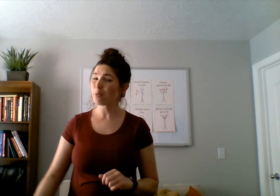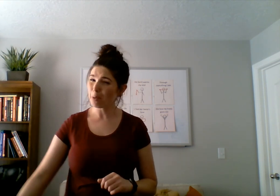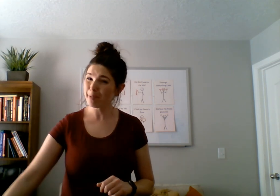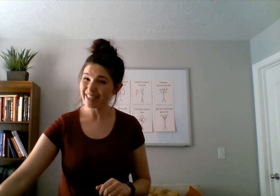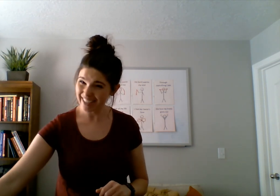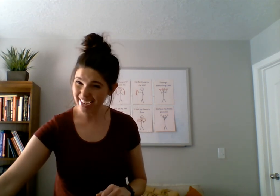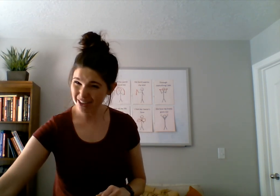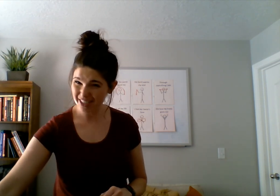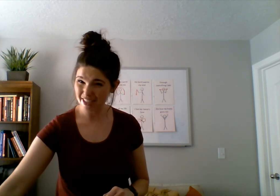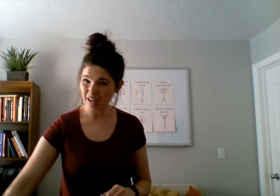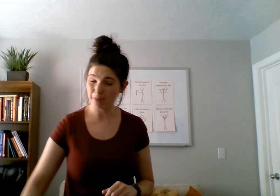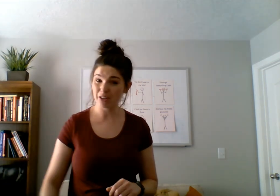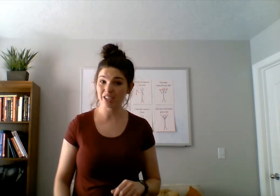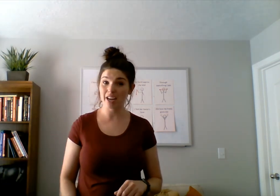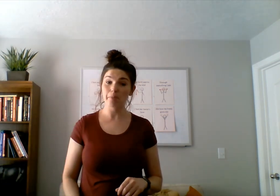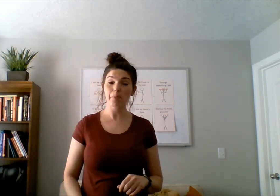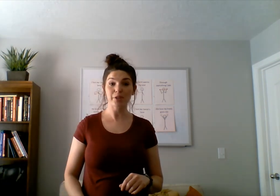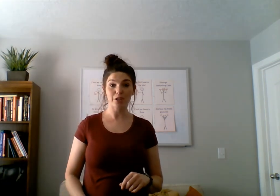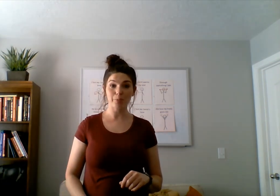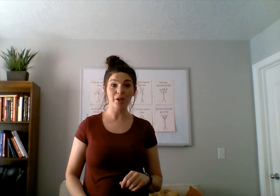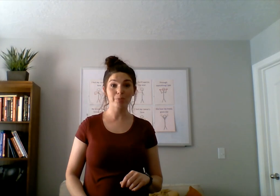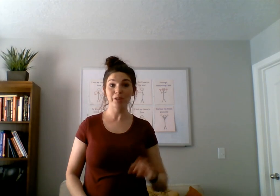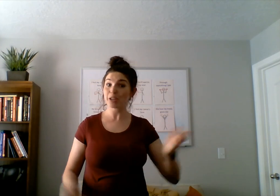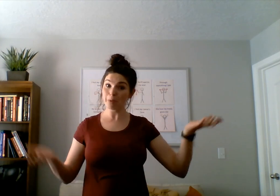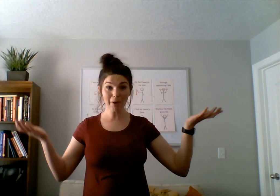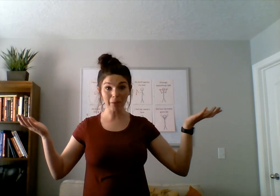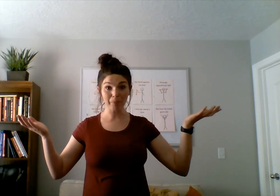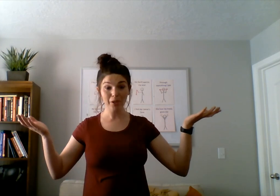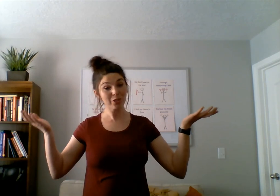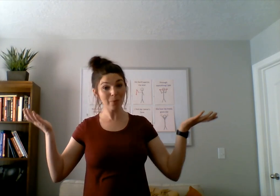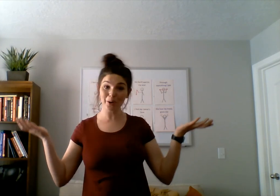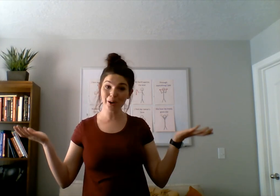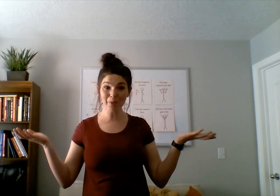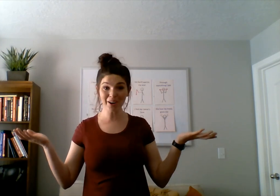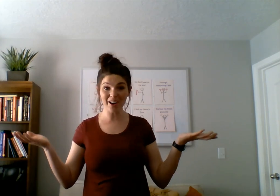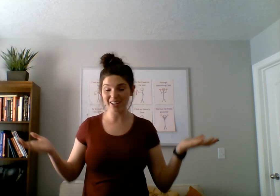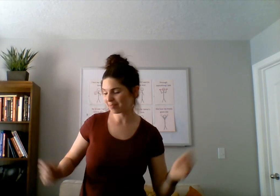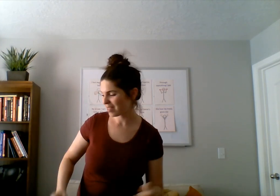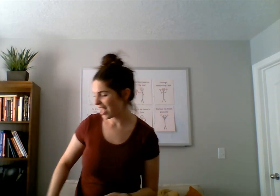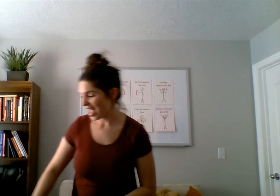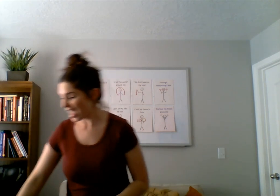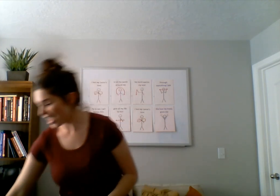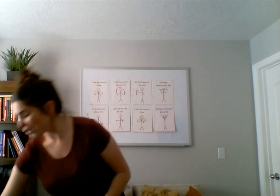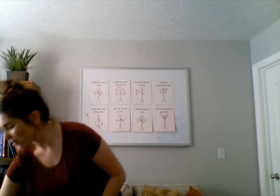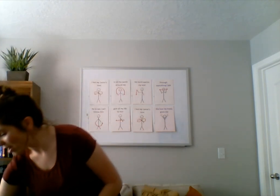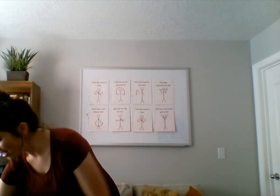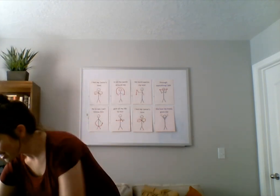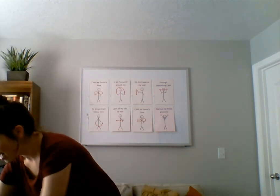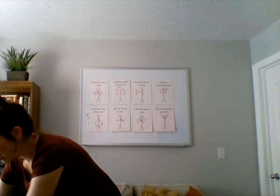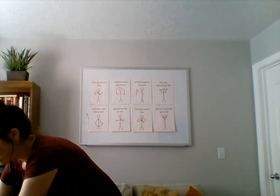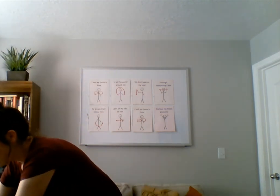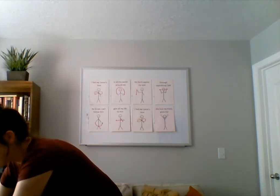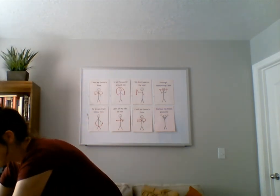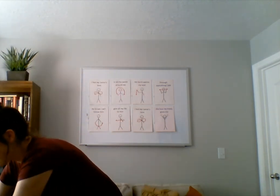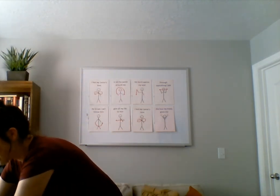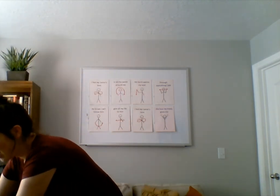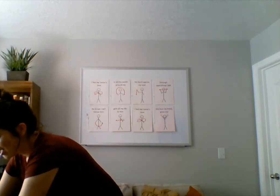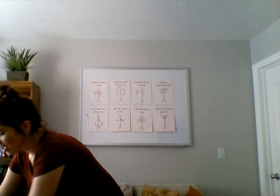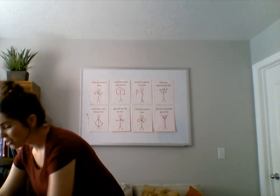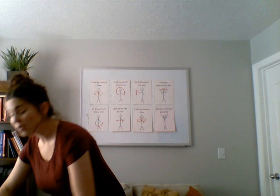won't be together still on Mother's Day, but there's a possibility we will. So we're going to work on it. And if we're not together, you